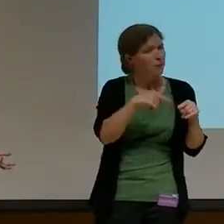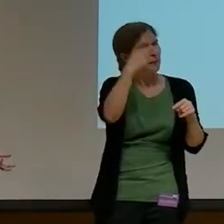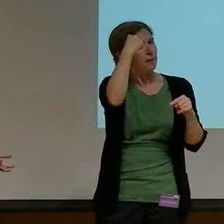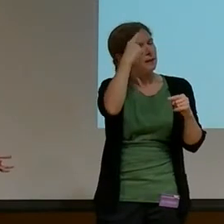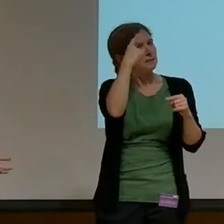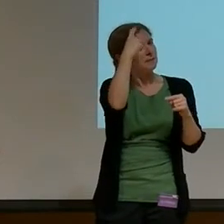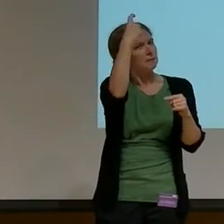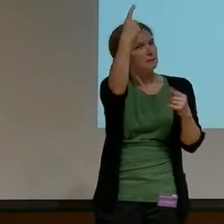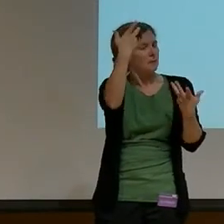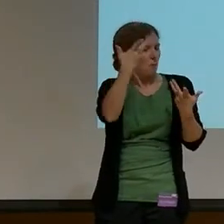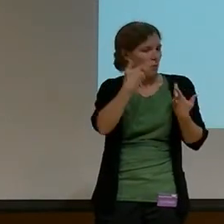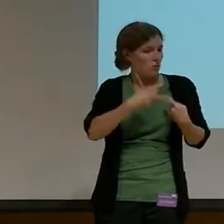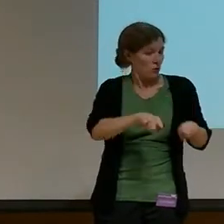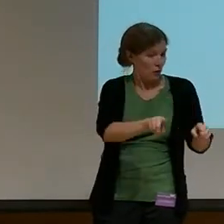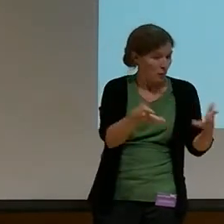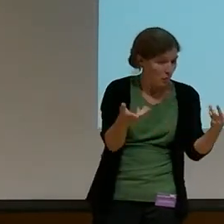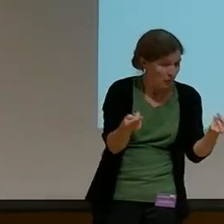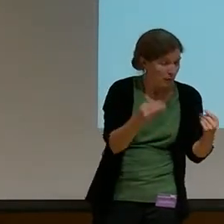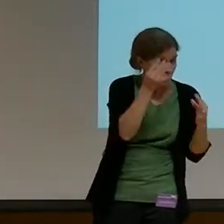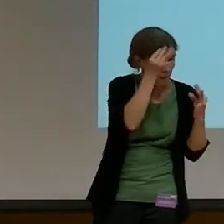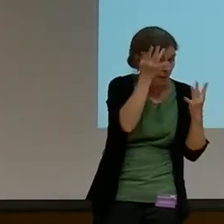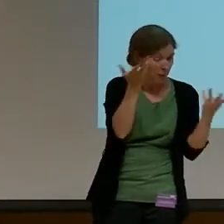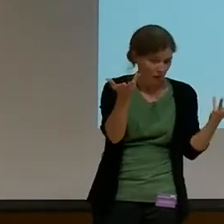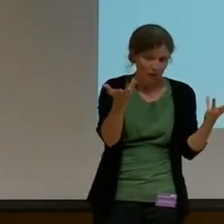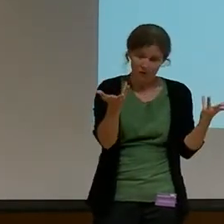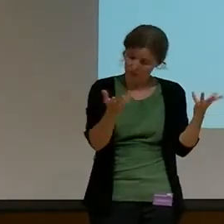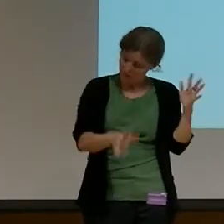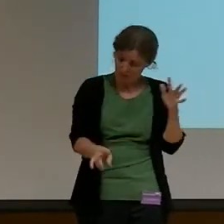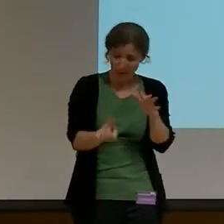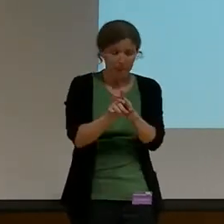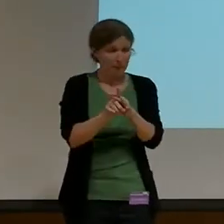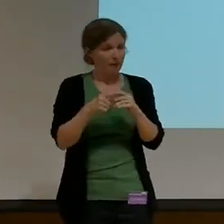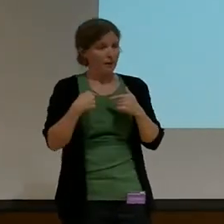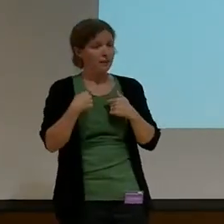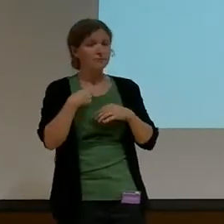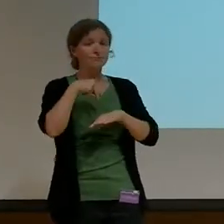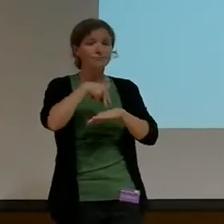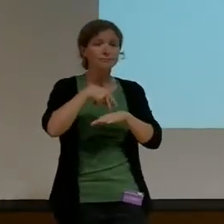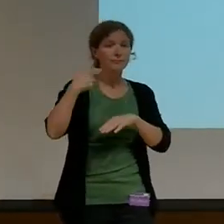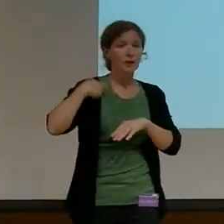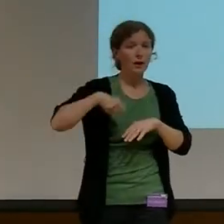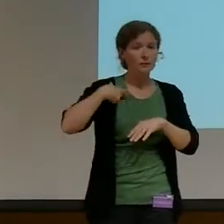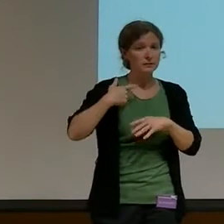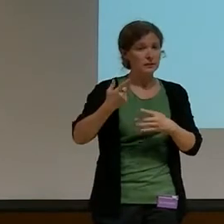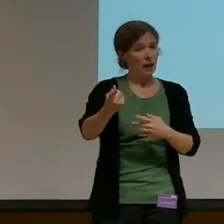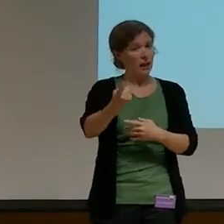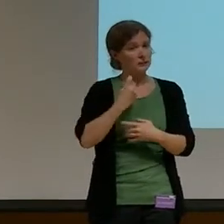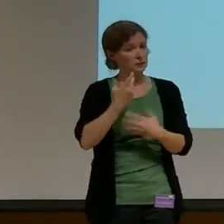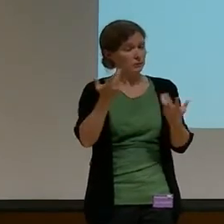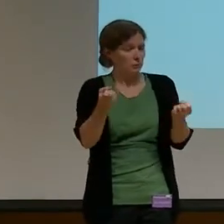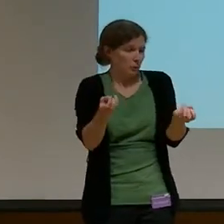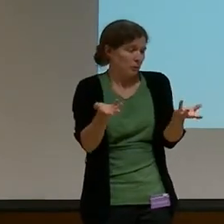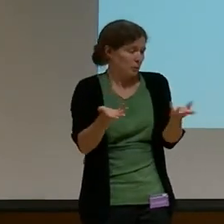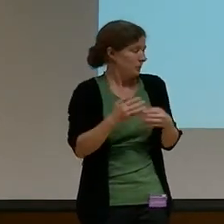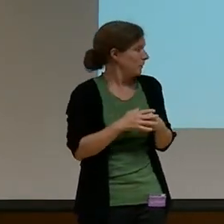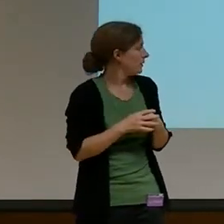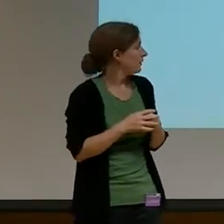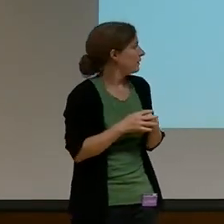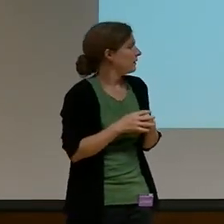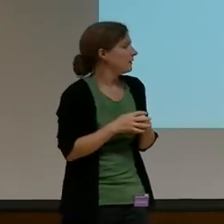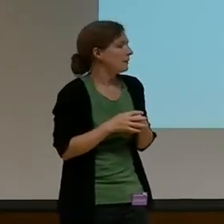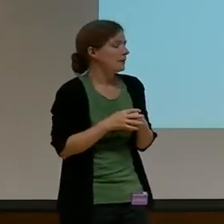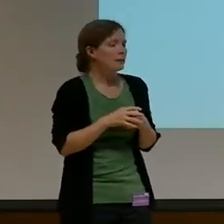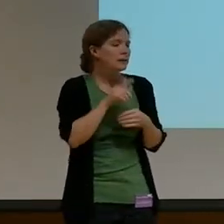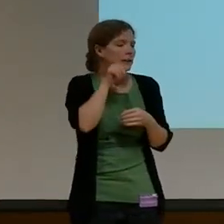think about while they're masturbating? You know, this is a question that comes up when I present at conferences. And so, especially